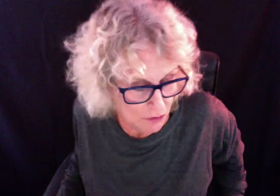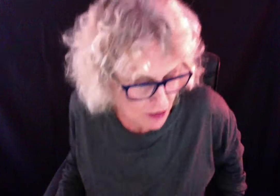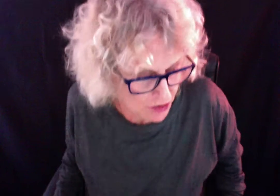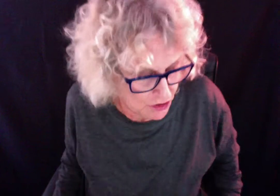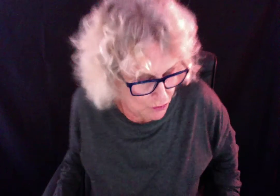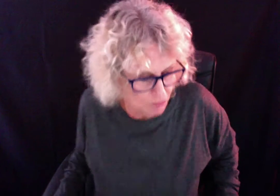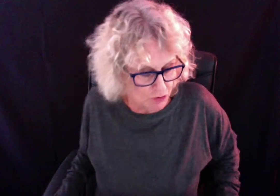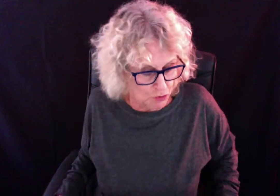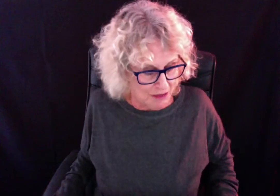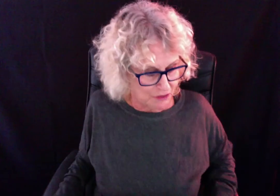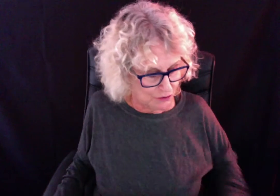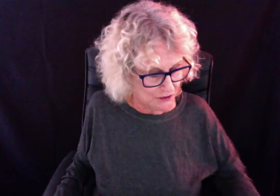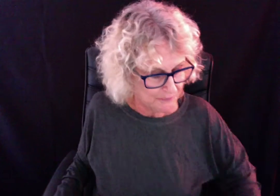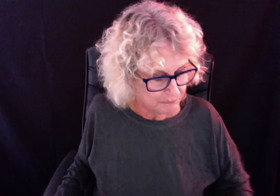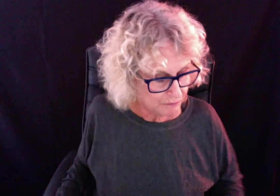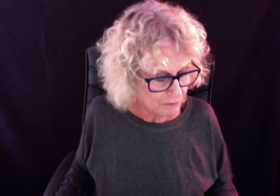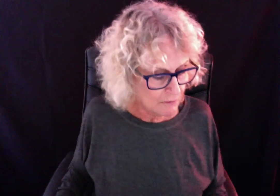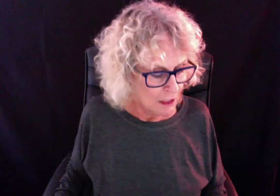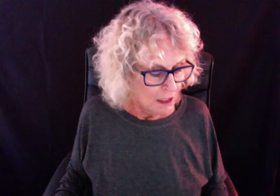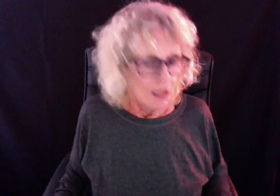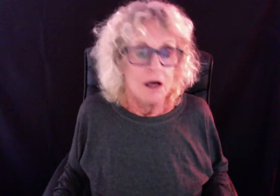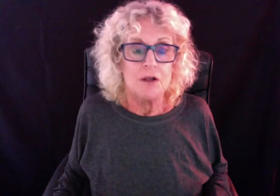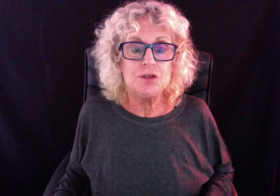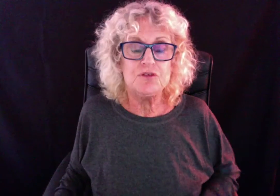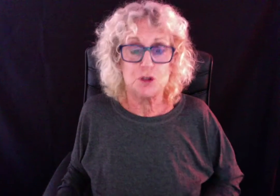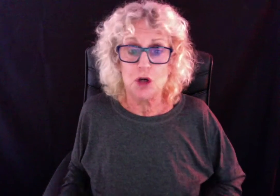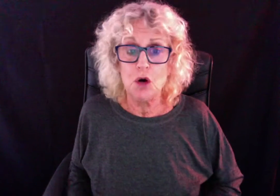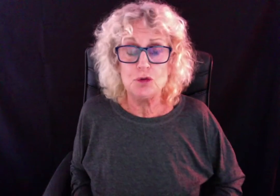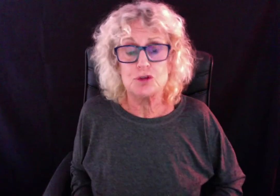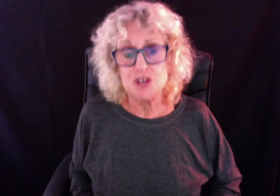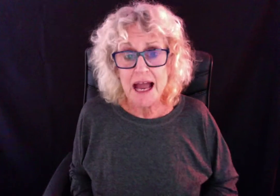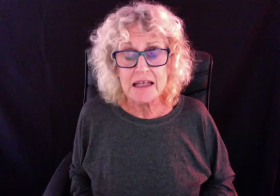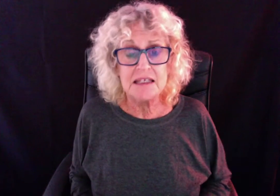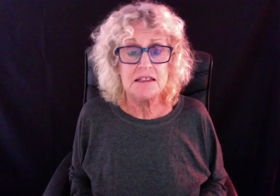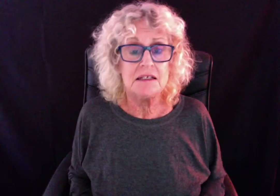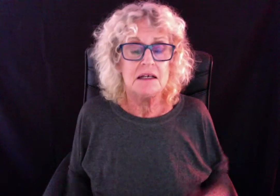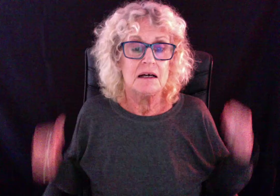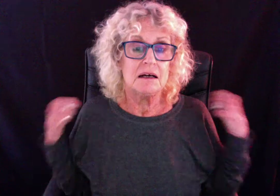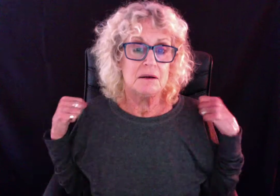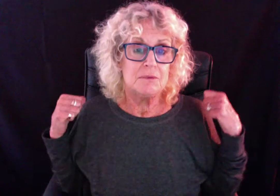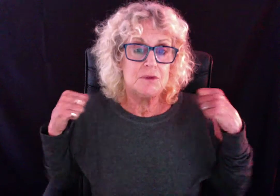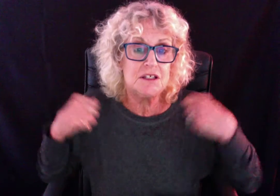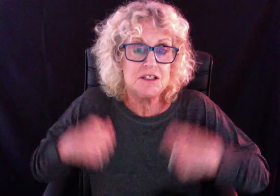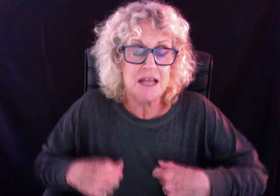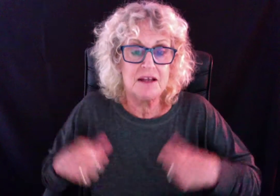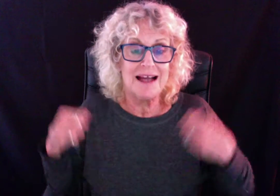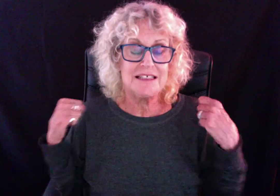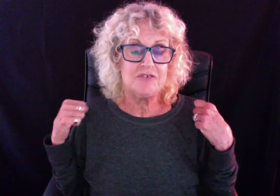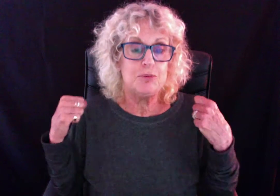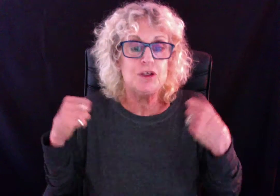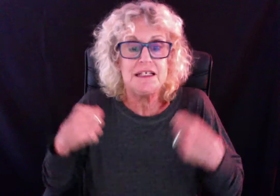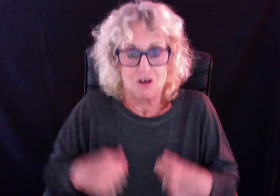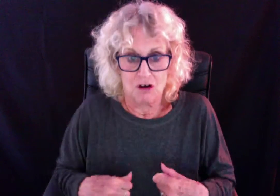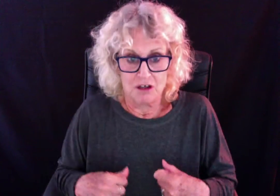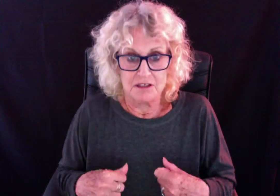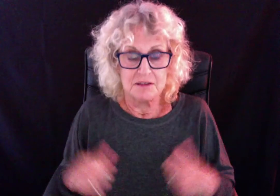need to worry about those. For coat or jacket, it's and the idea of putting it on.